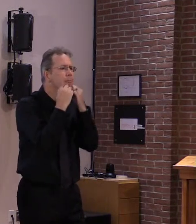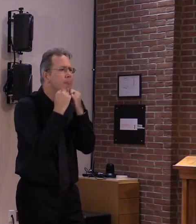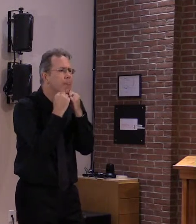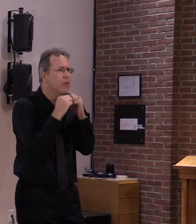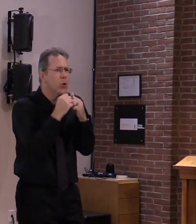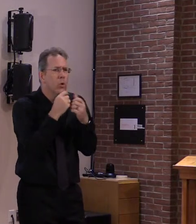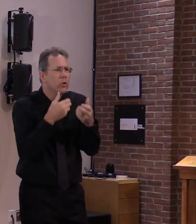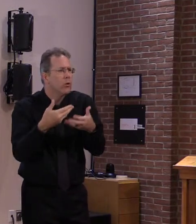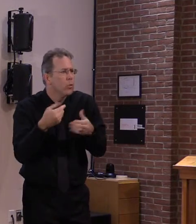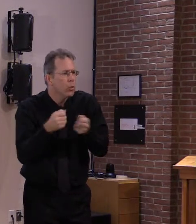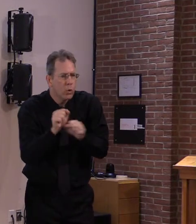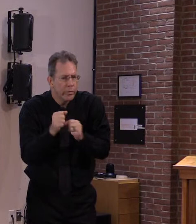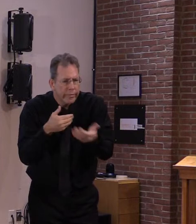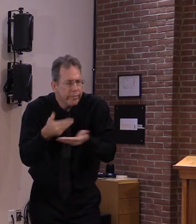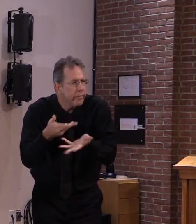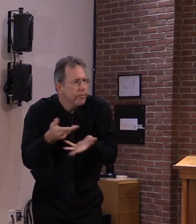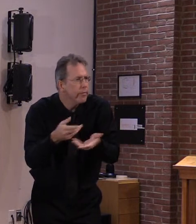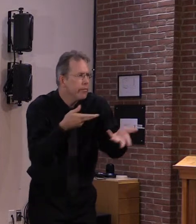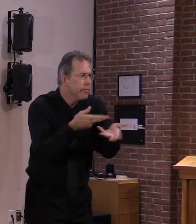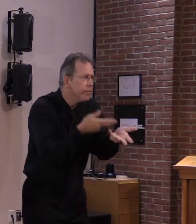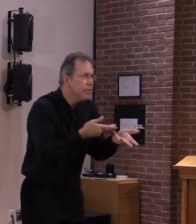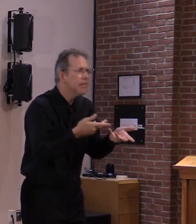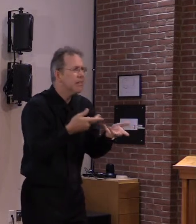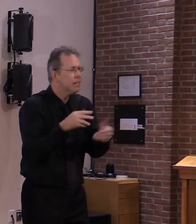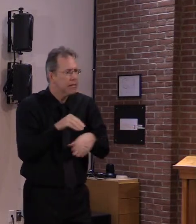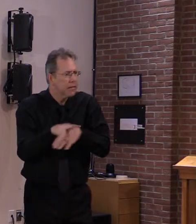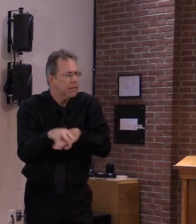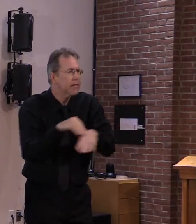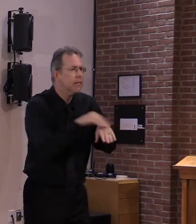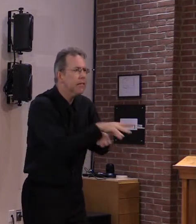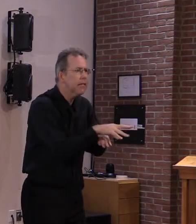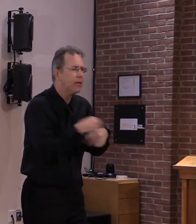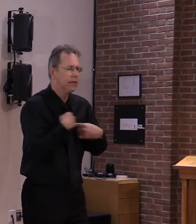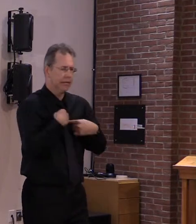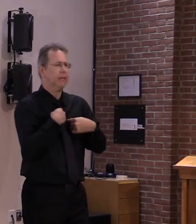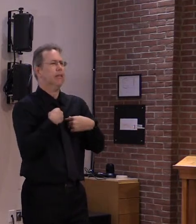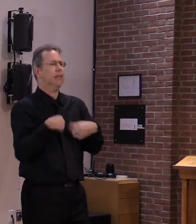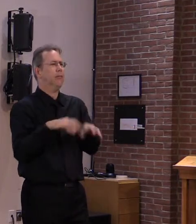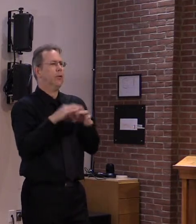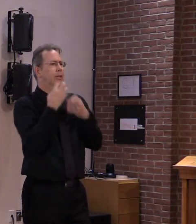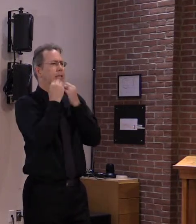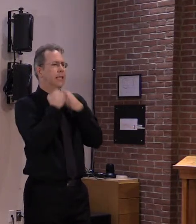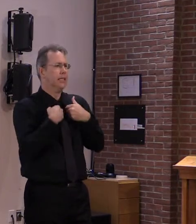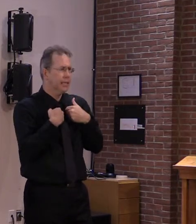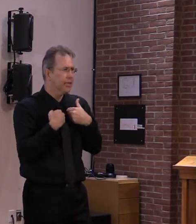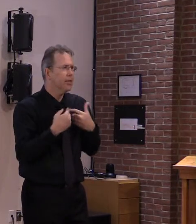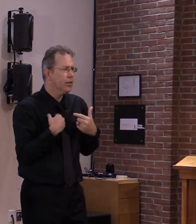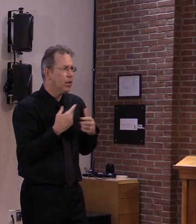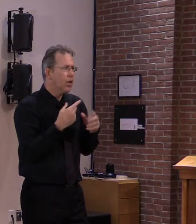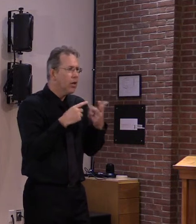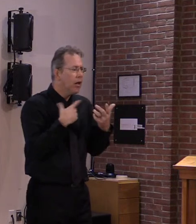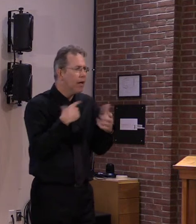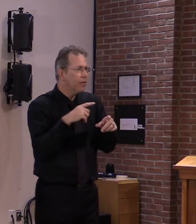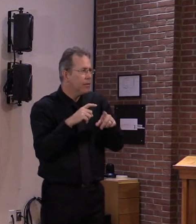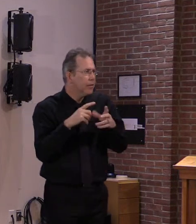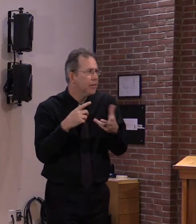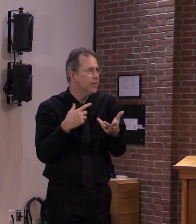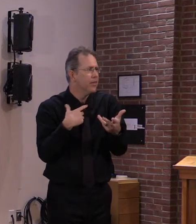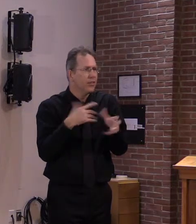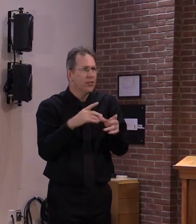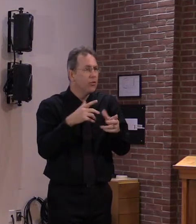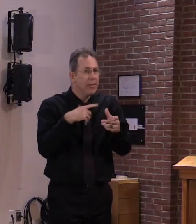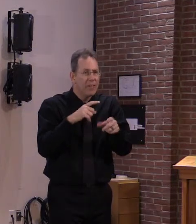at one of these sites. So we feel pretty comfortable with our low percent positivity rate at this point in time, because